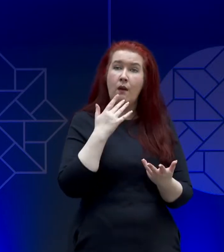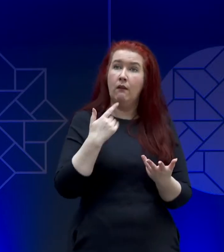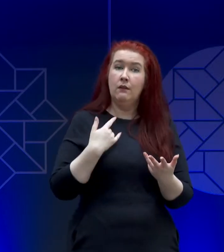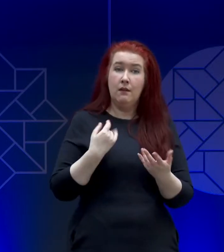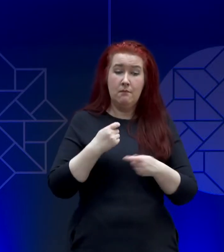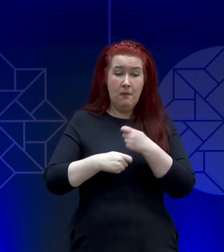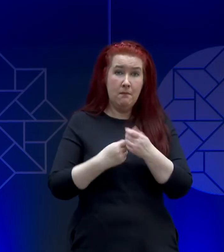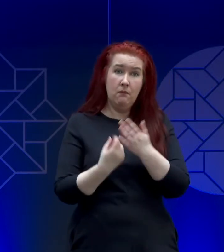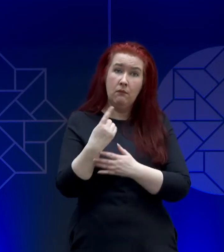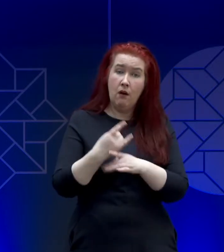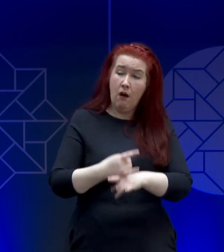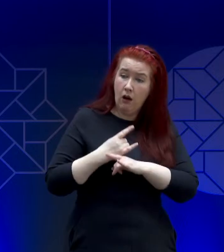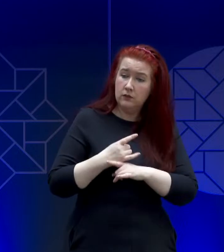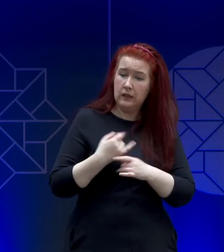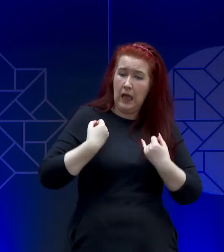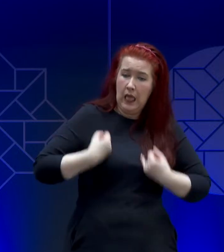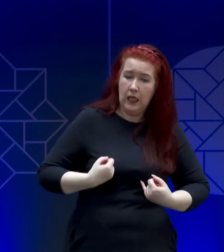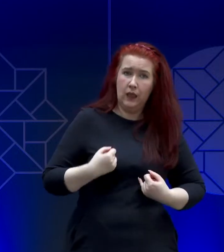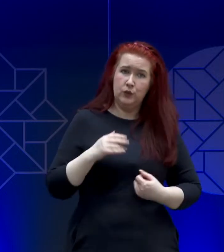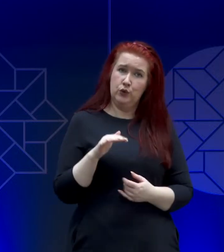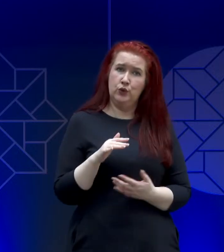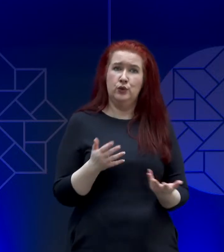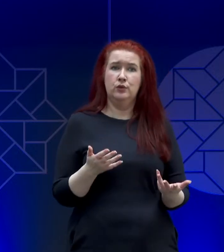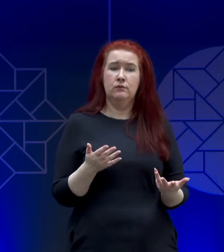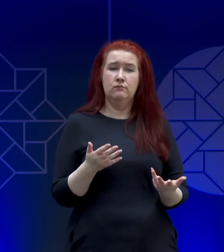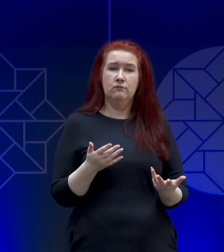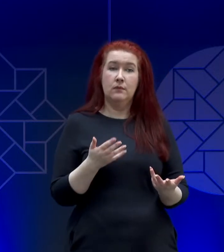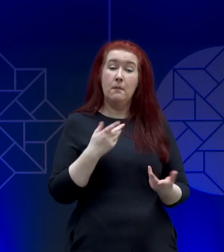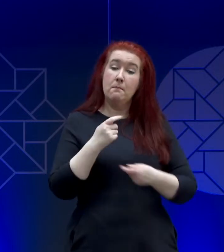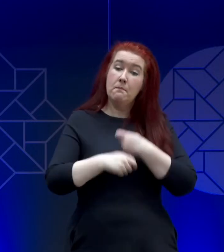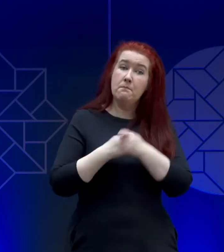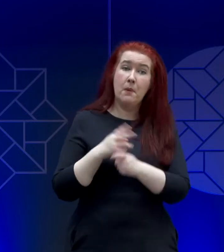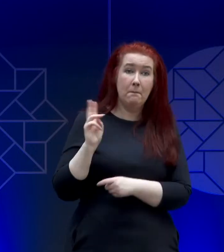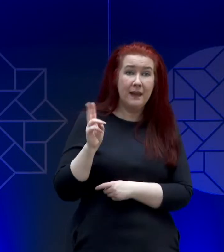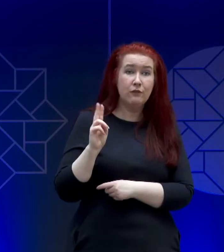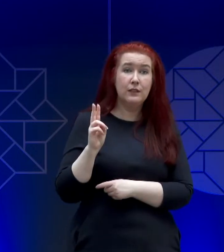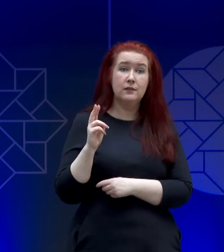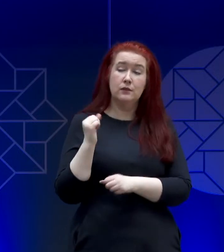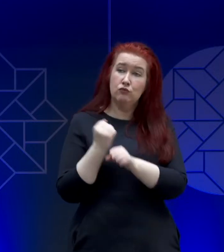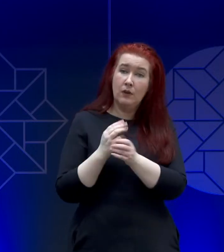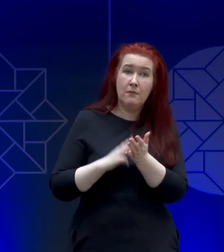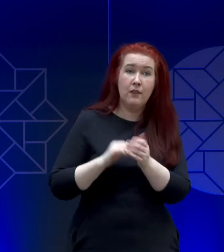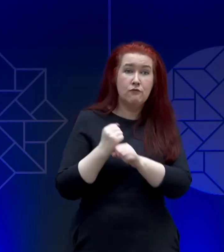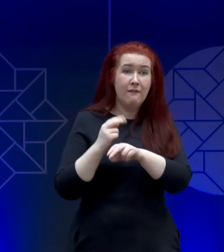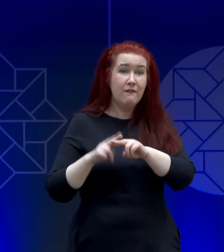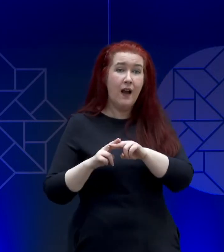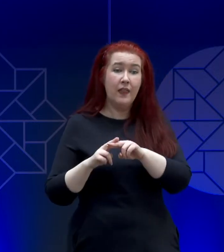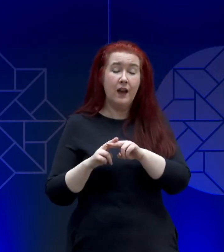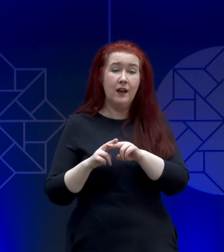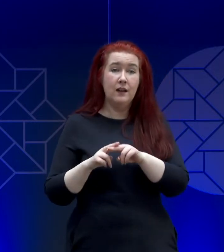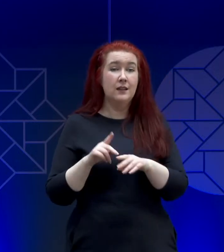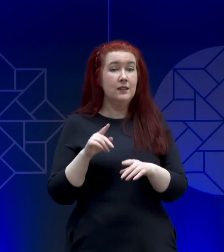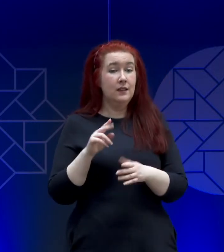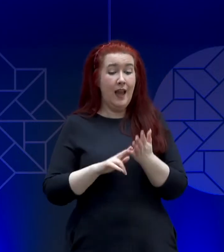ill or hurt. It is there when we become parents and grandparents. And it is there at the